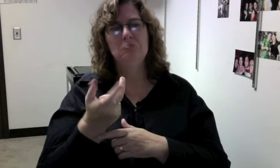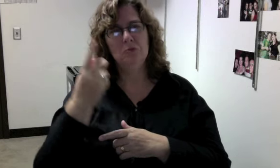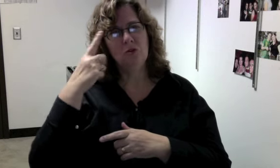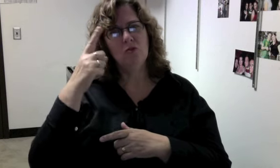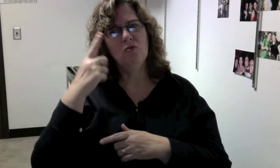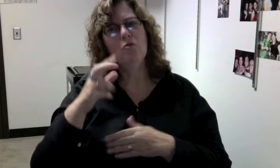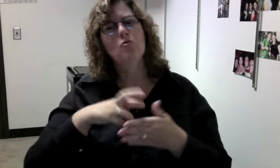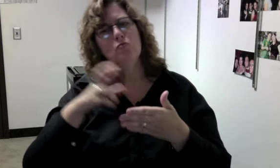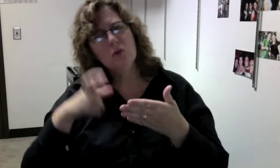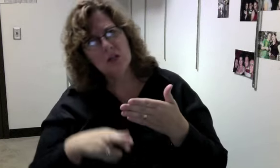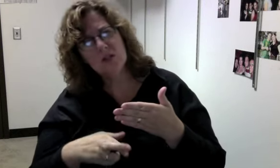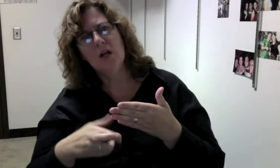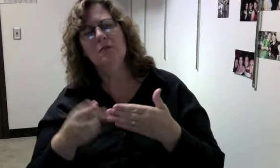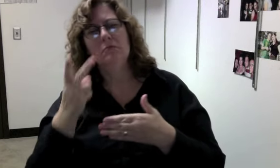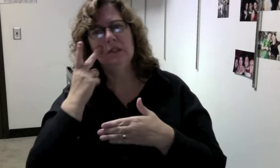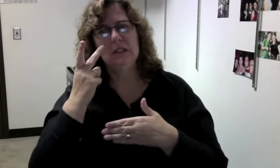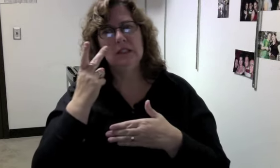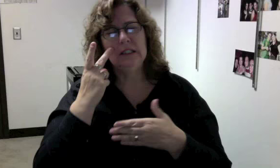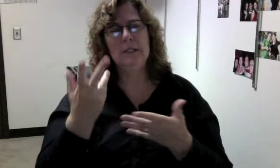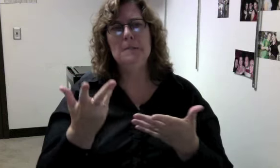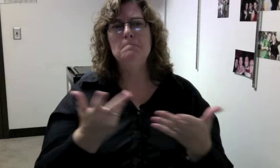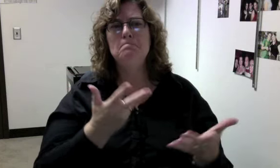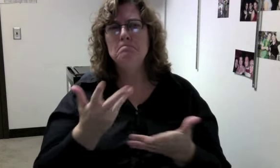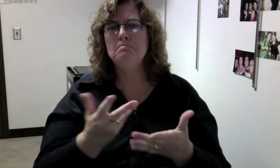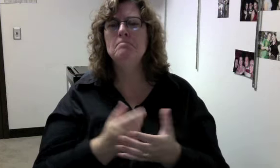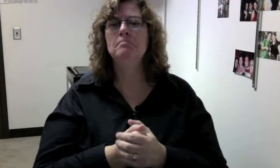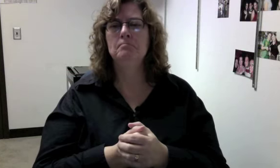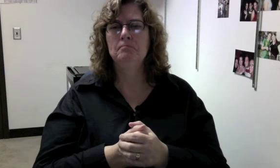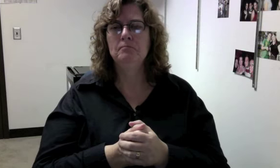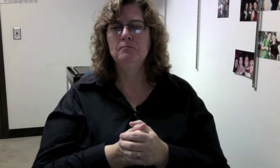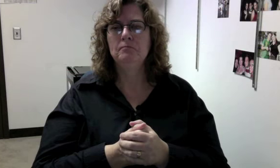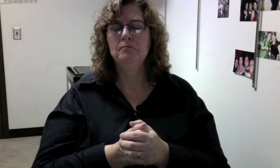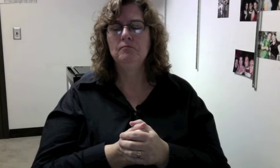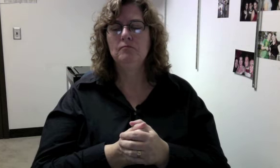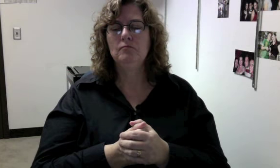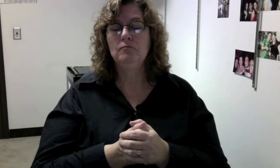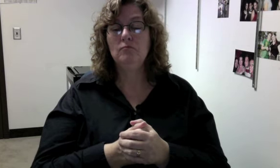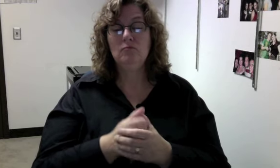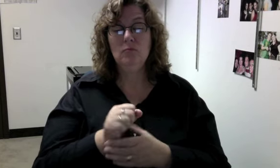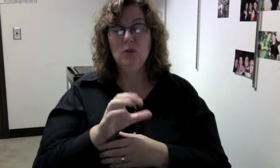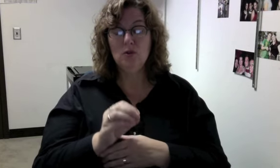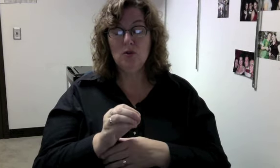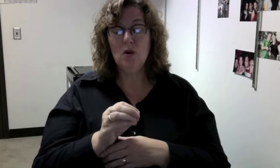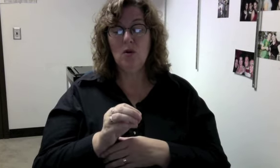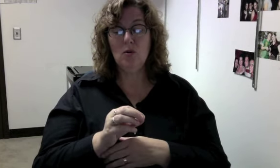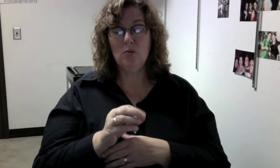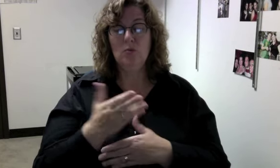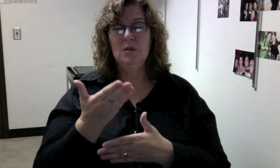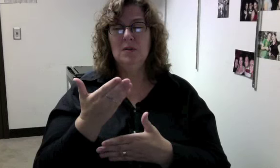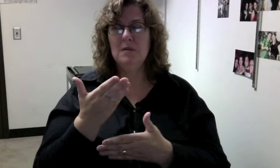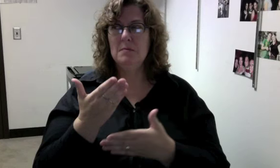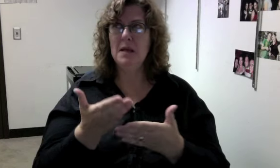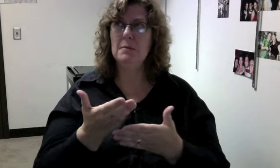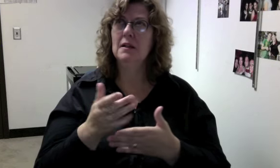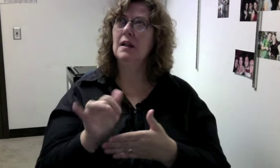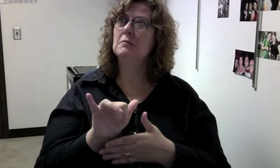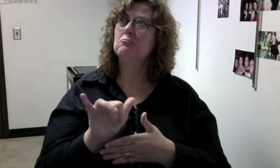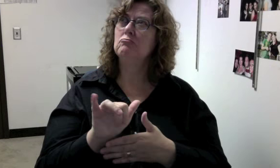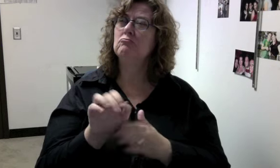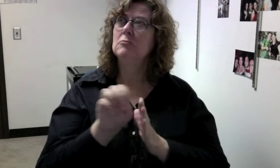those results, then what you might want to do is, modify it. Let's say, for example, the growing